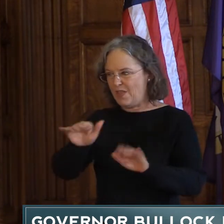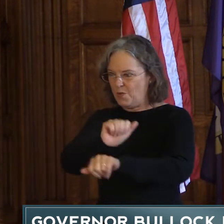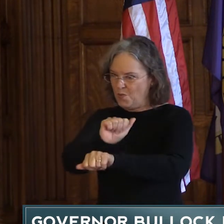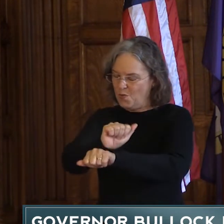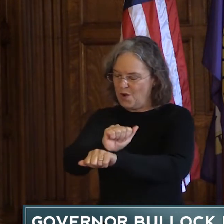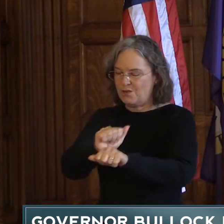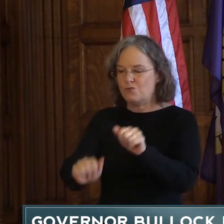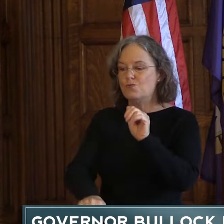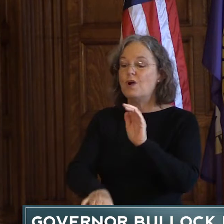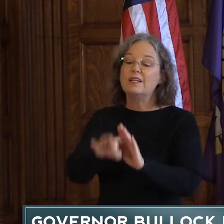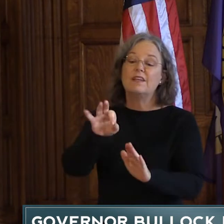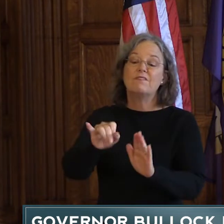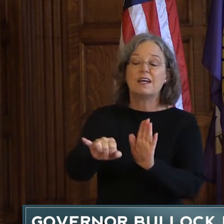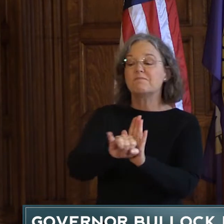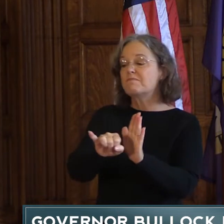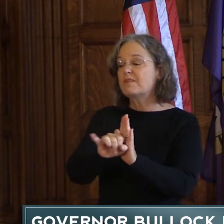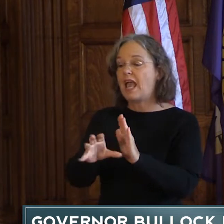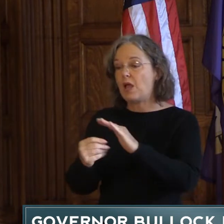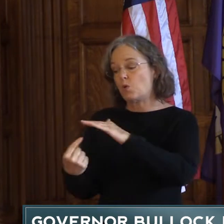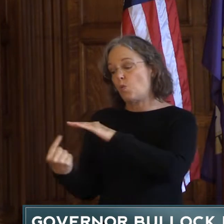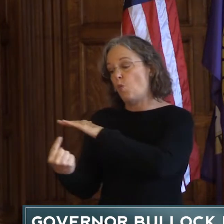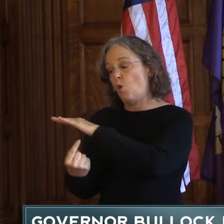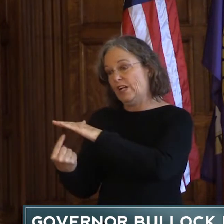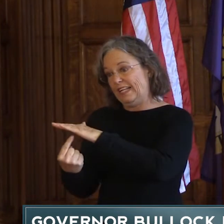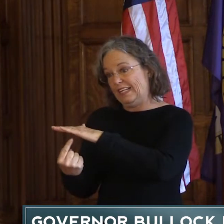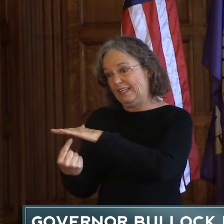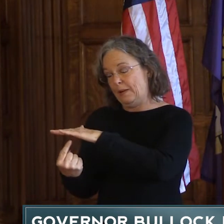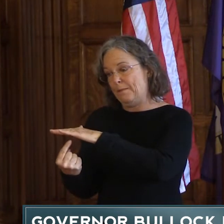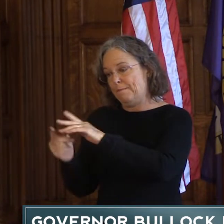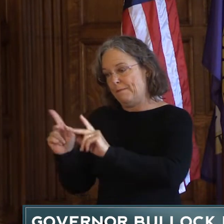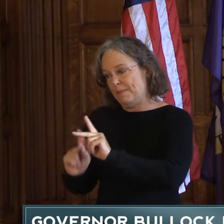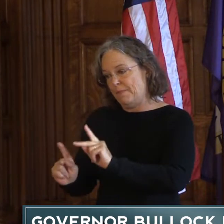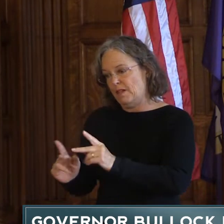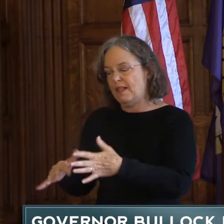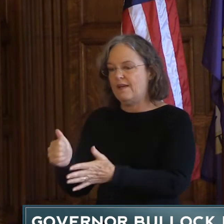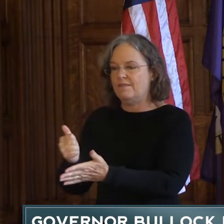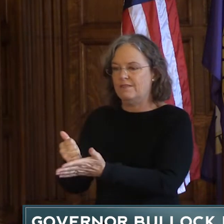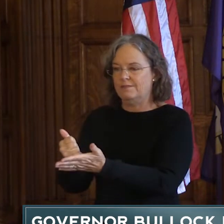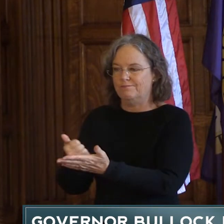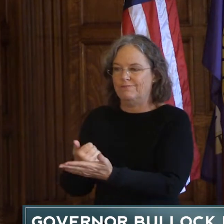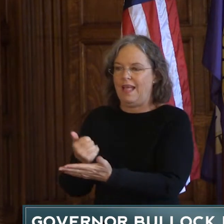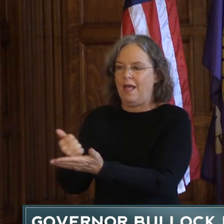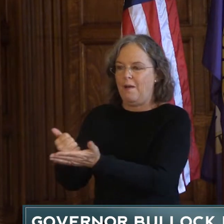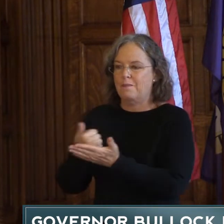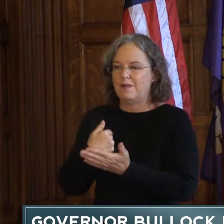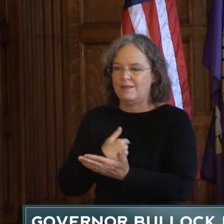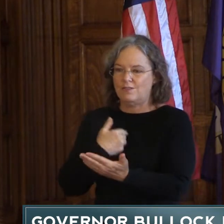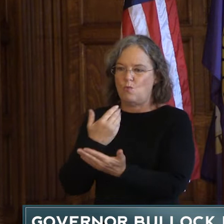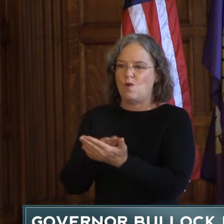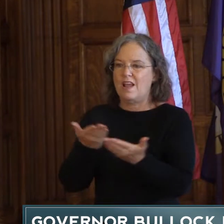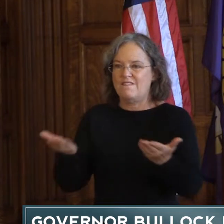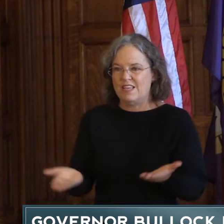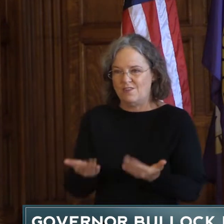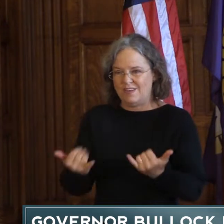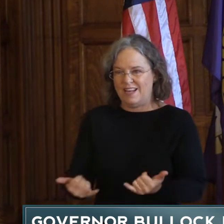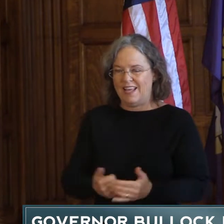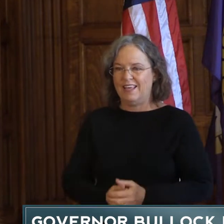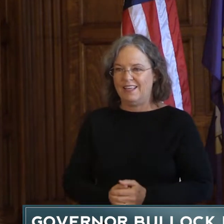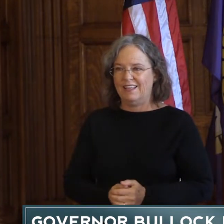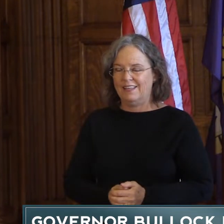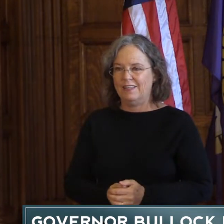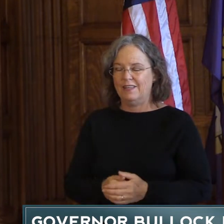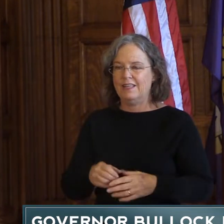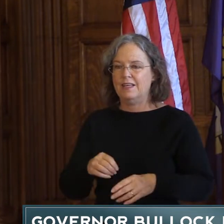and quarantine have helped lead us to where we are today in our state. In an